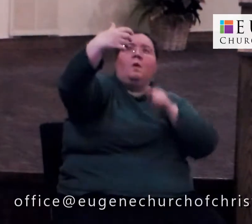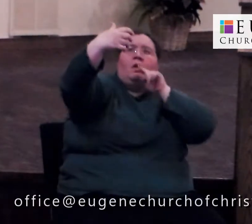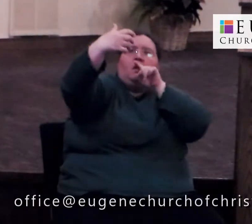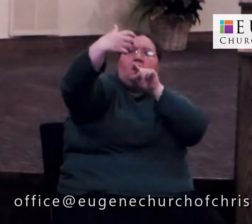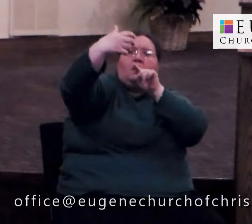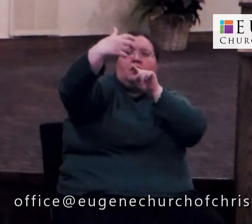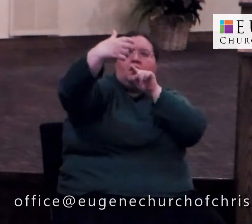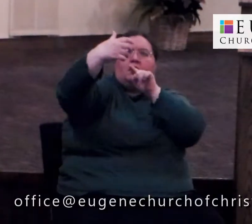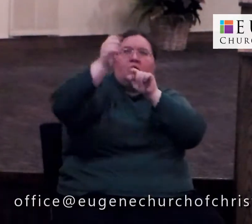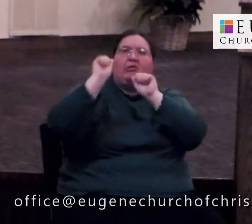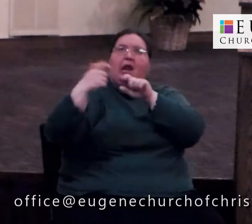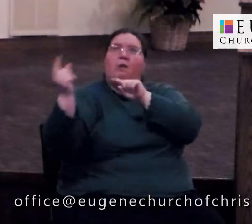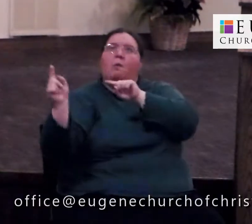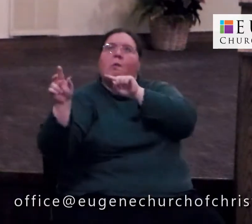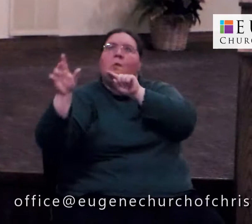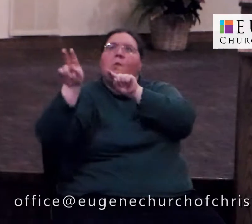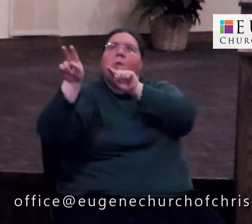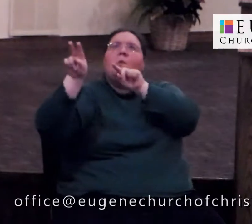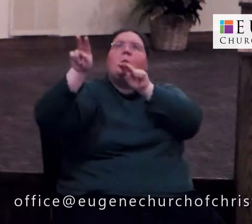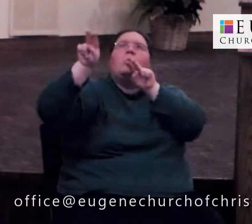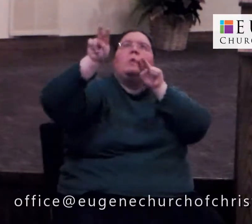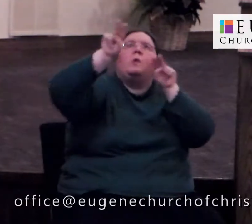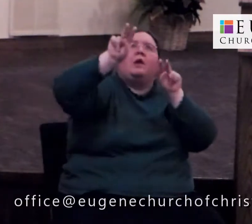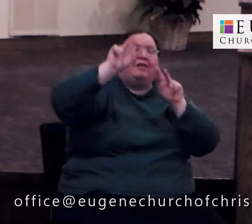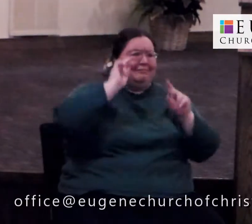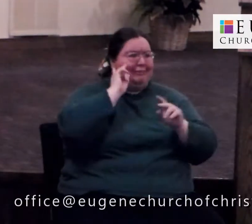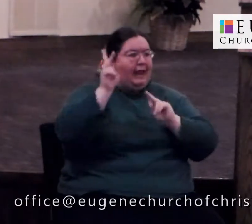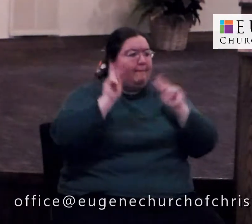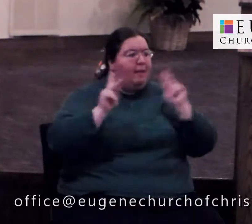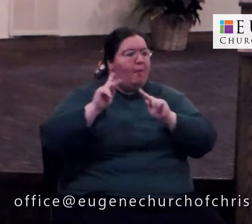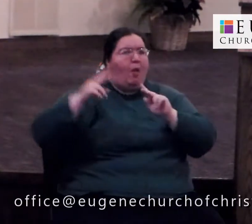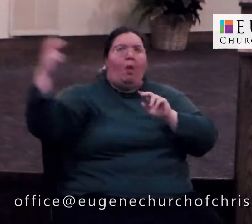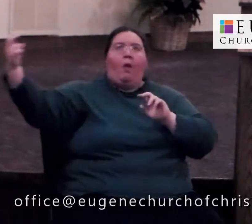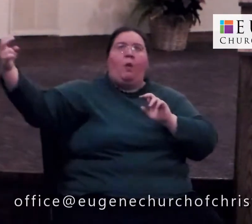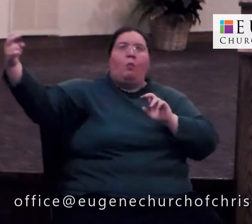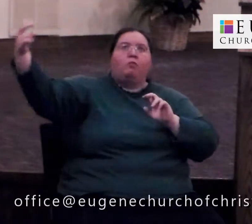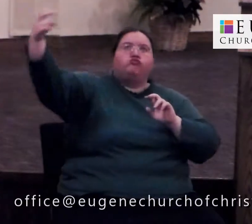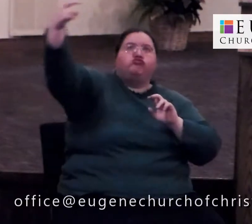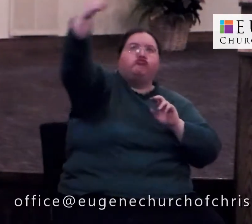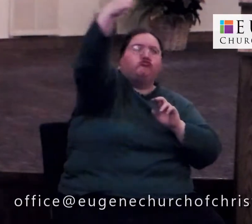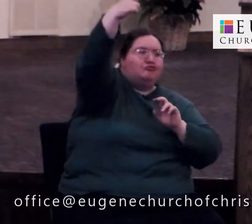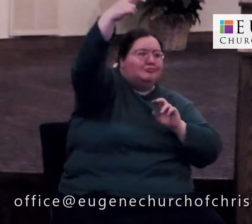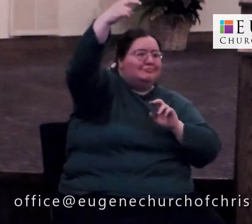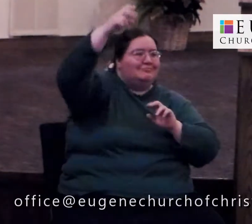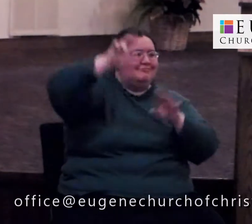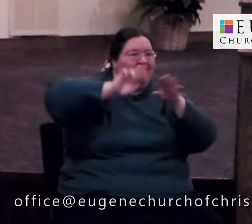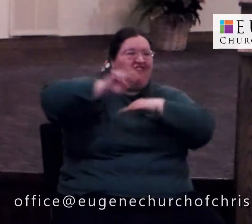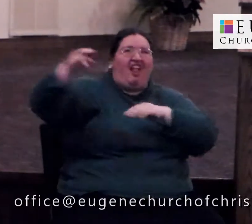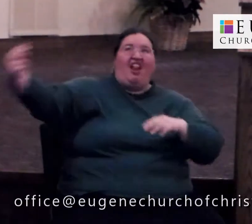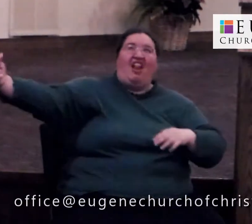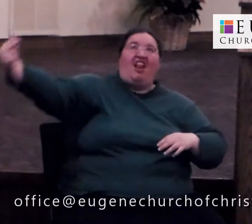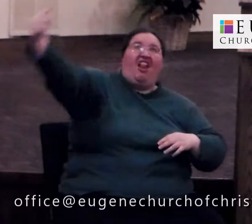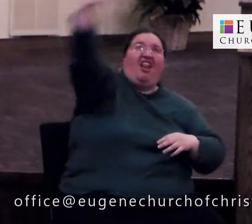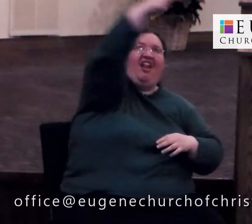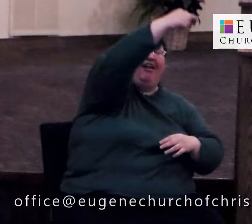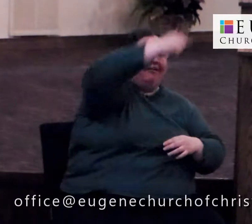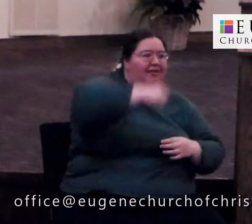these people orbiting Earth all the way across. In this day and time, he relied on these folks to